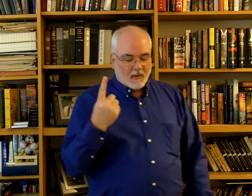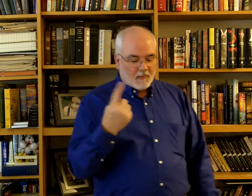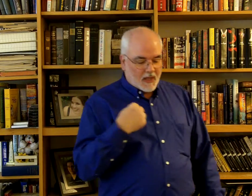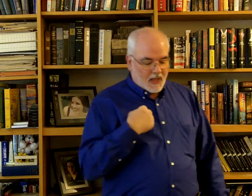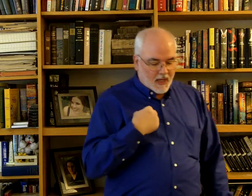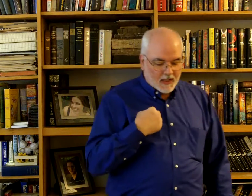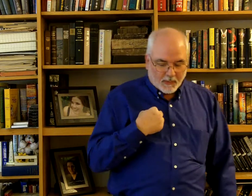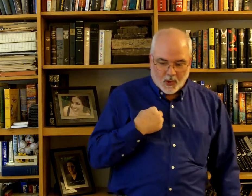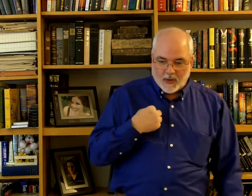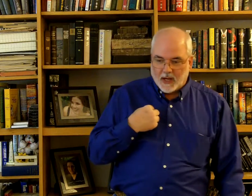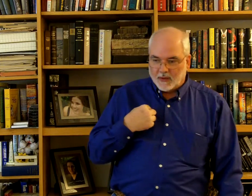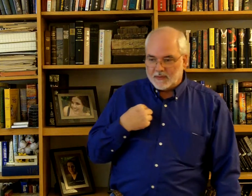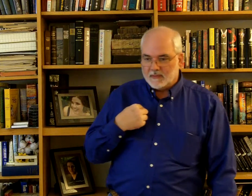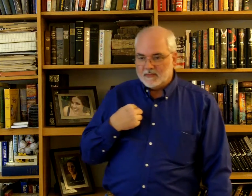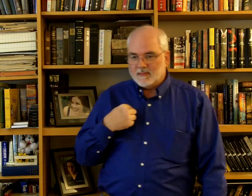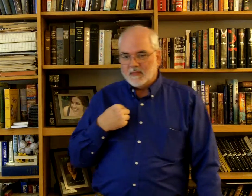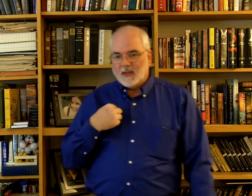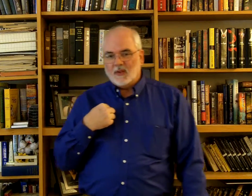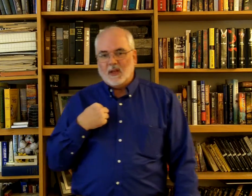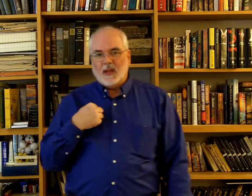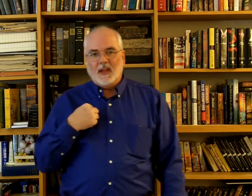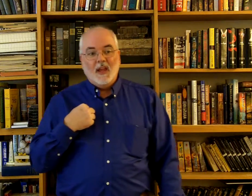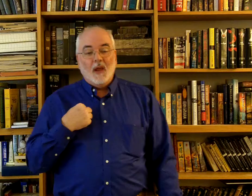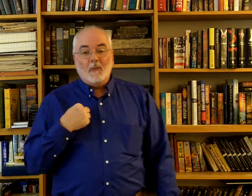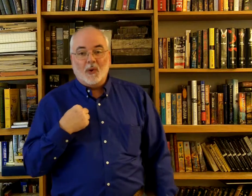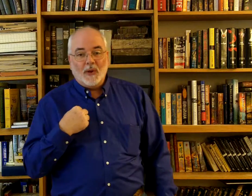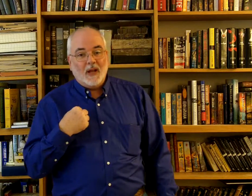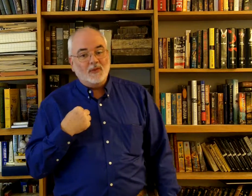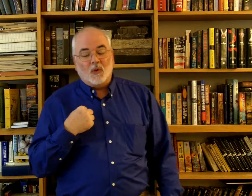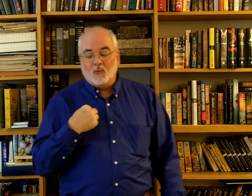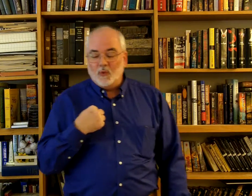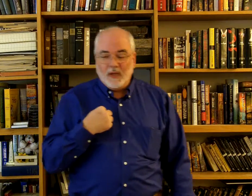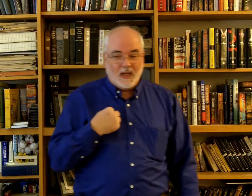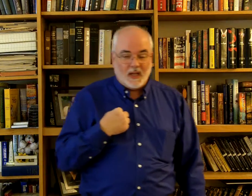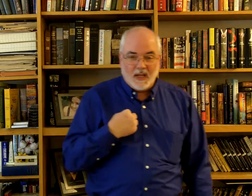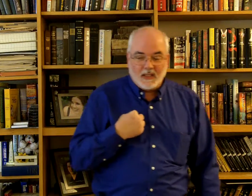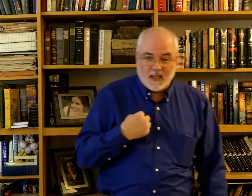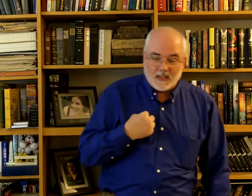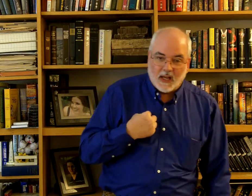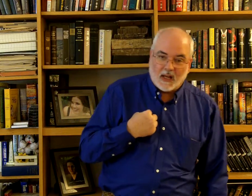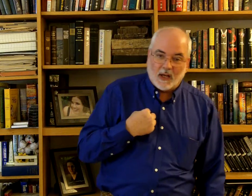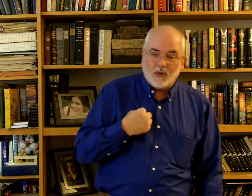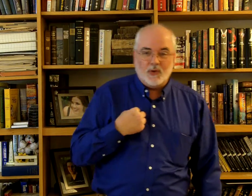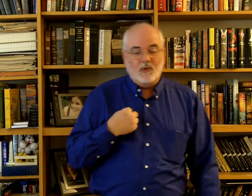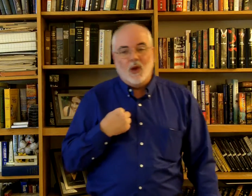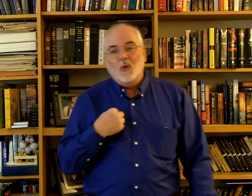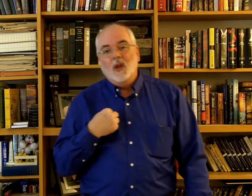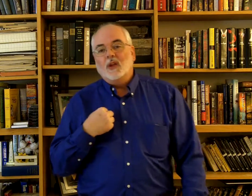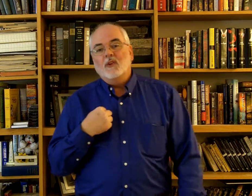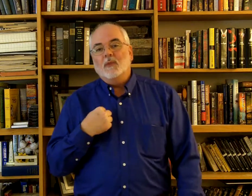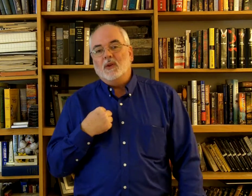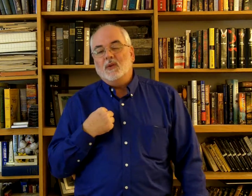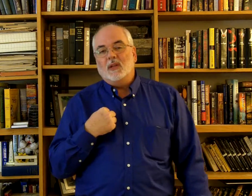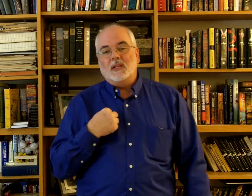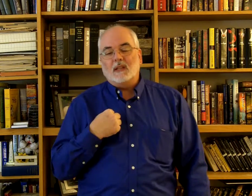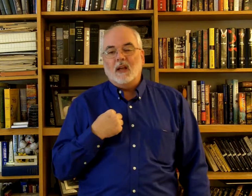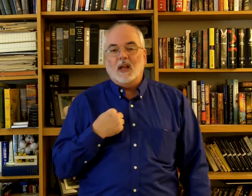Me is a pronoun. Okay? Pronouns are really easy in sign language. You know, you've been using the sign language